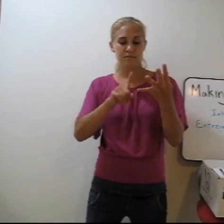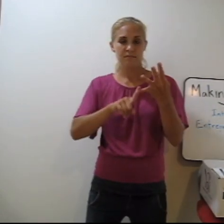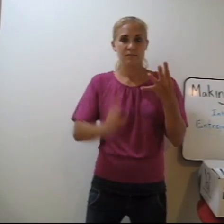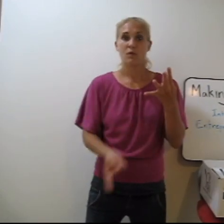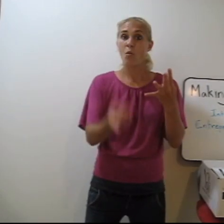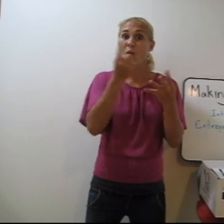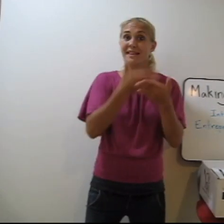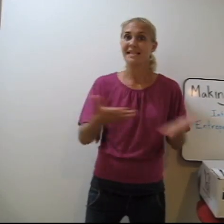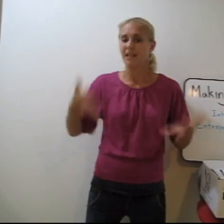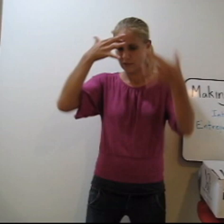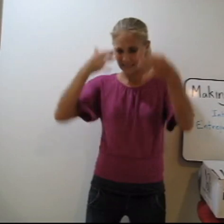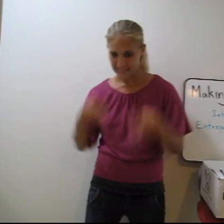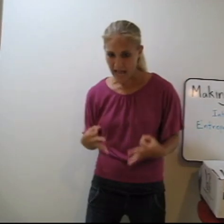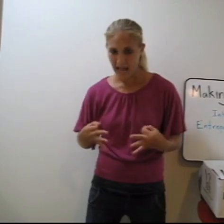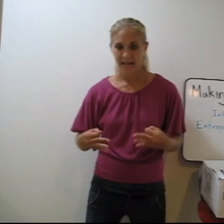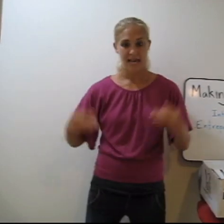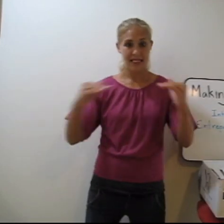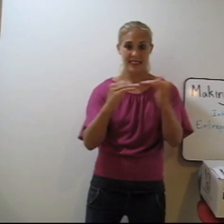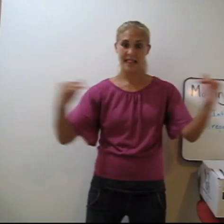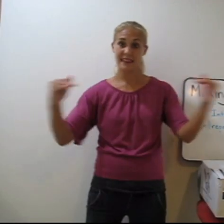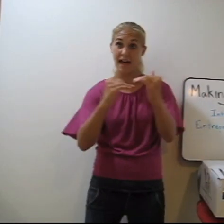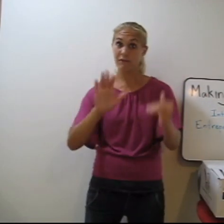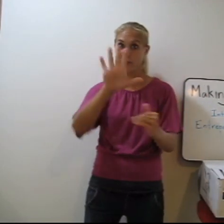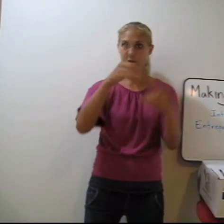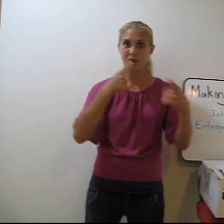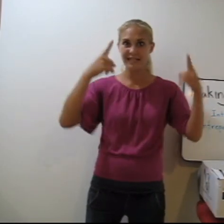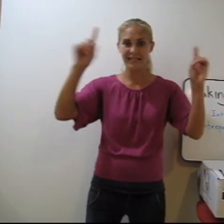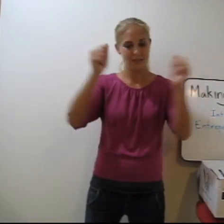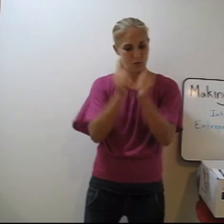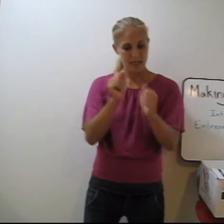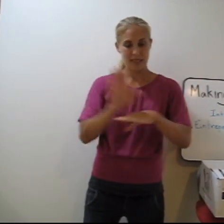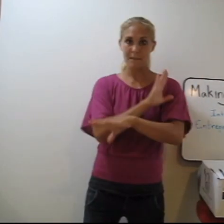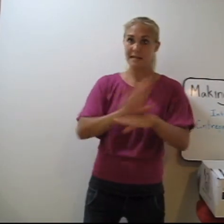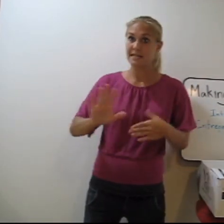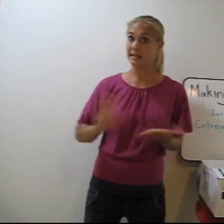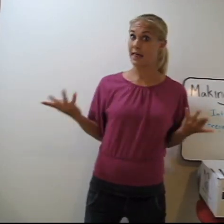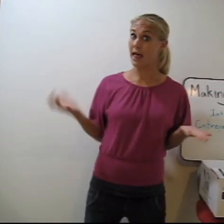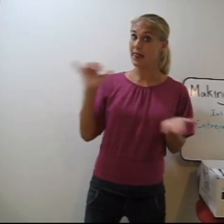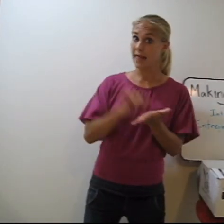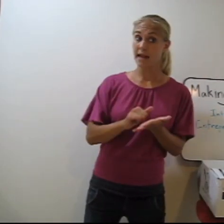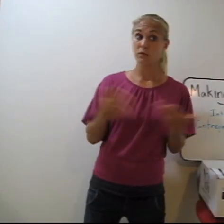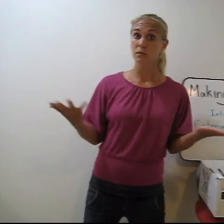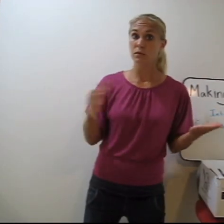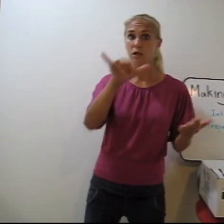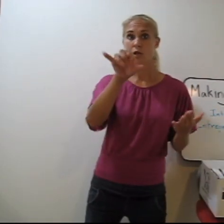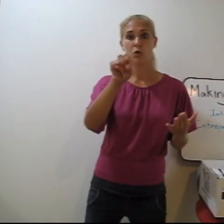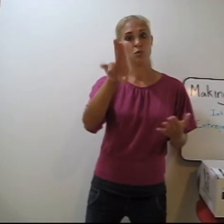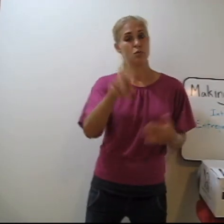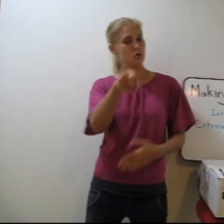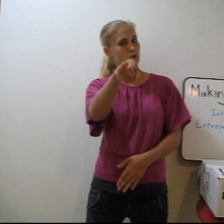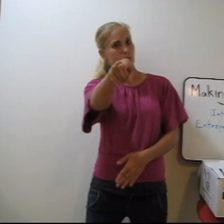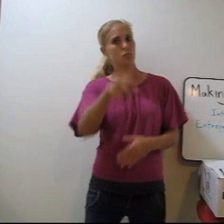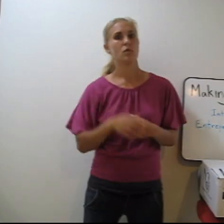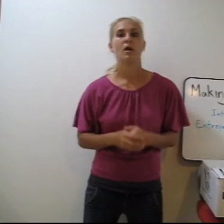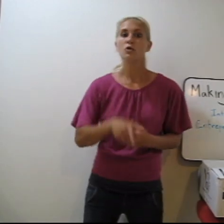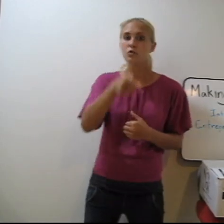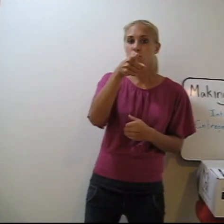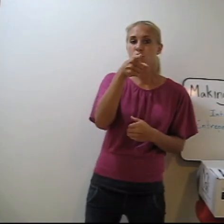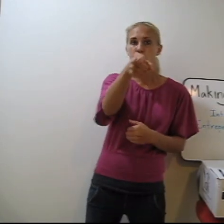will determine the level of your success in this business, and that is you. You are the X factor,